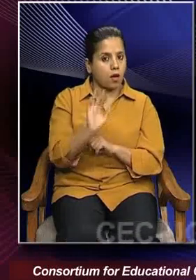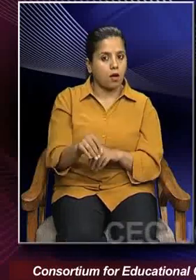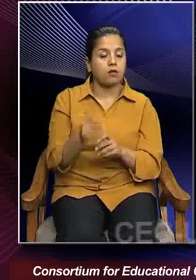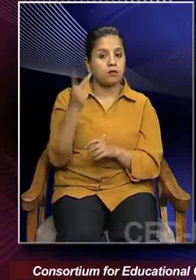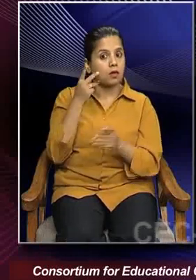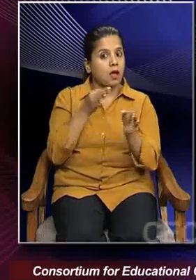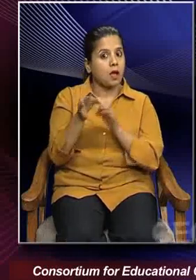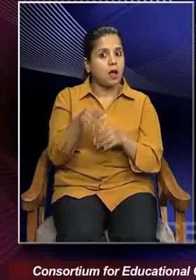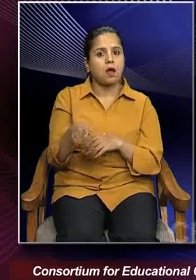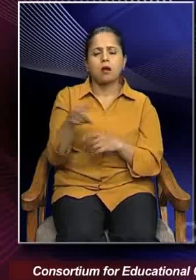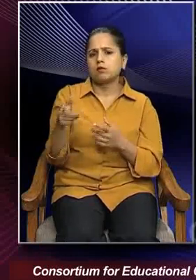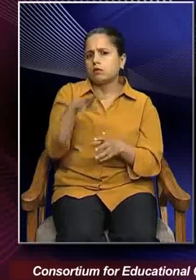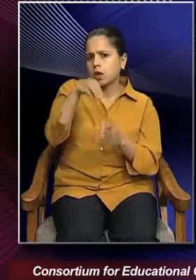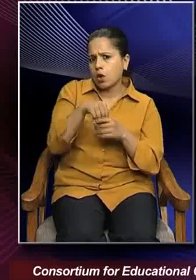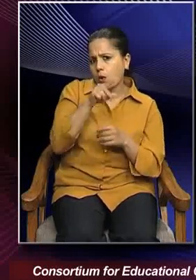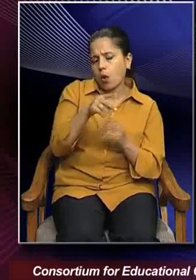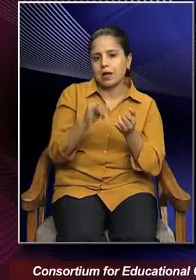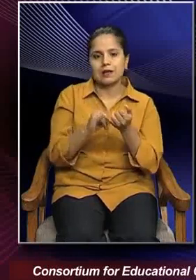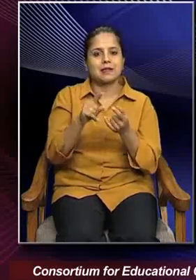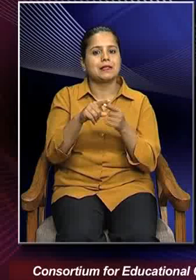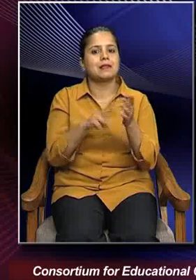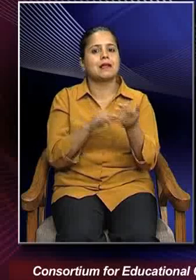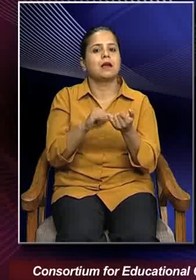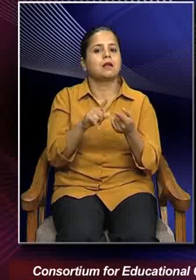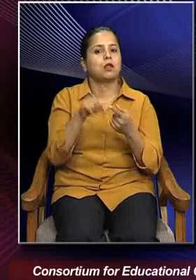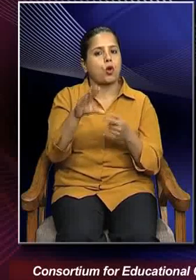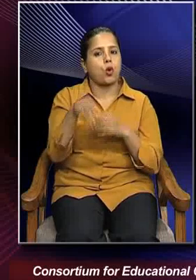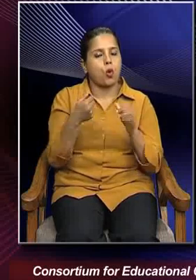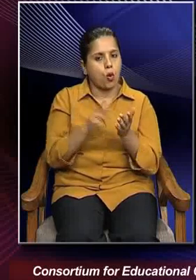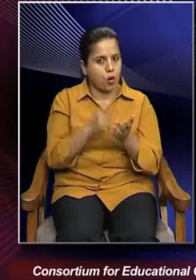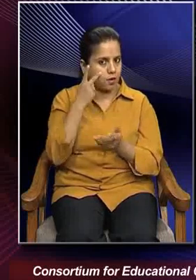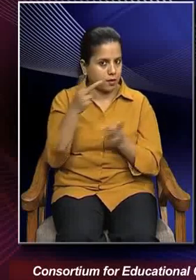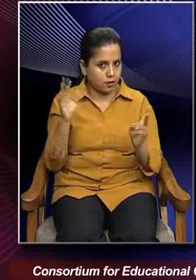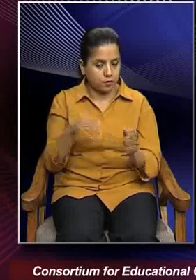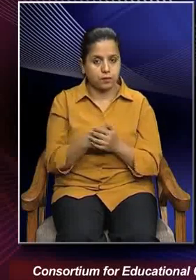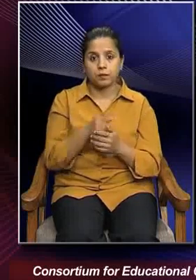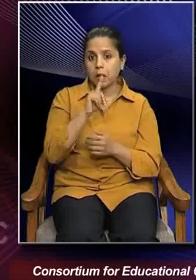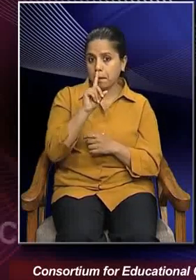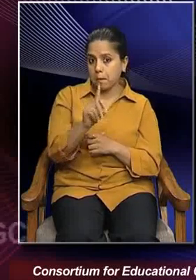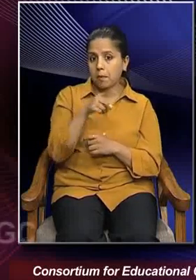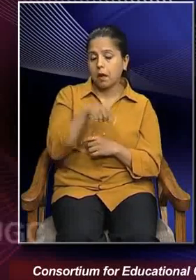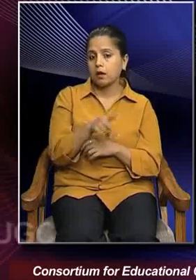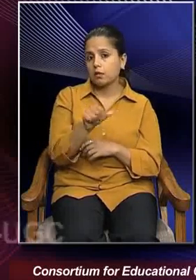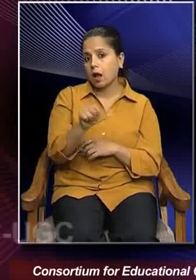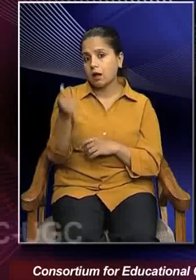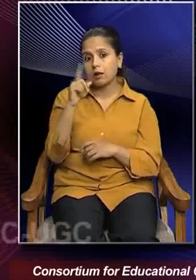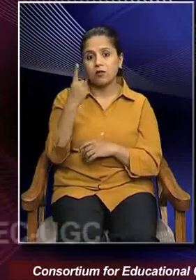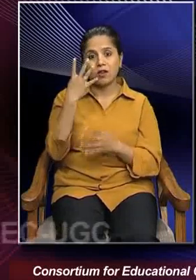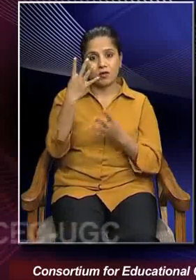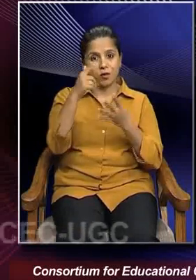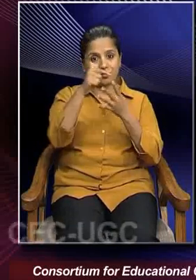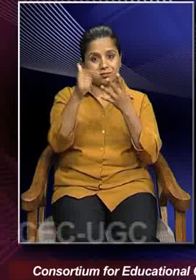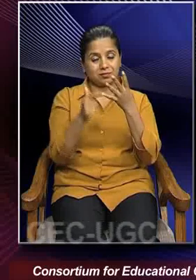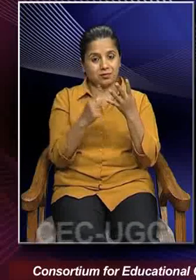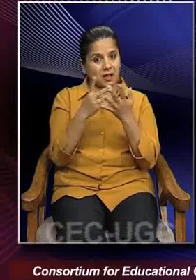the internal sense organ. It is atomic, but unlike the first four